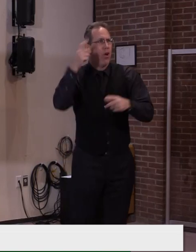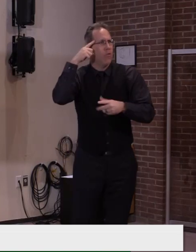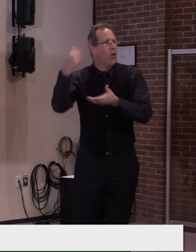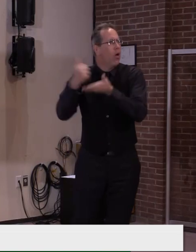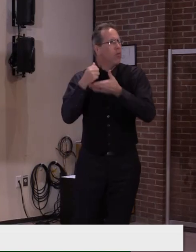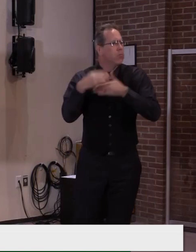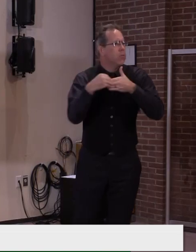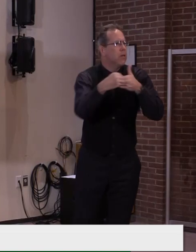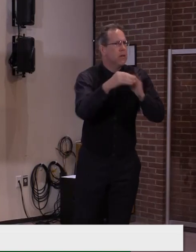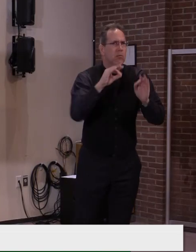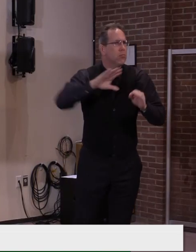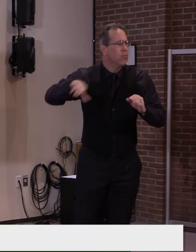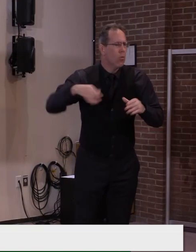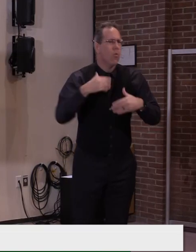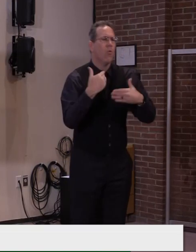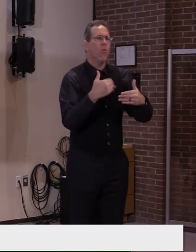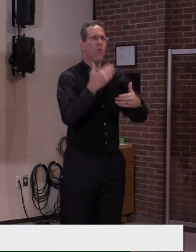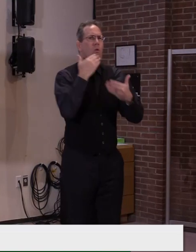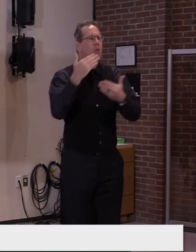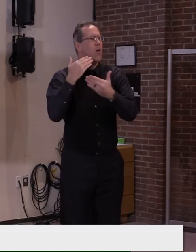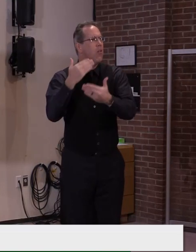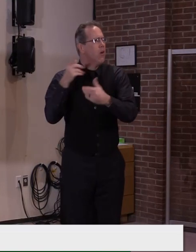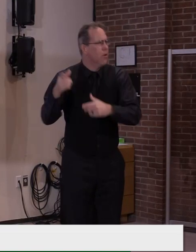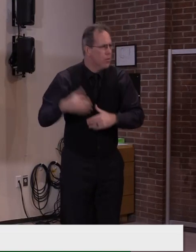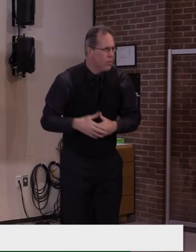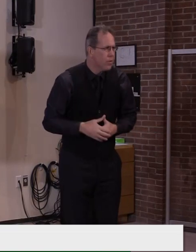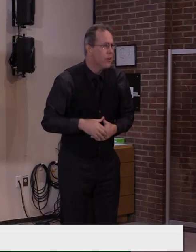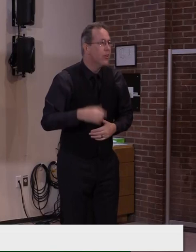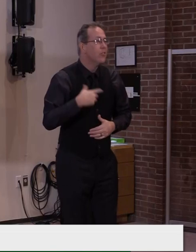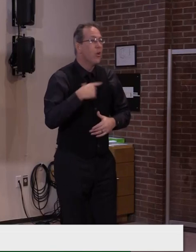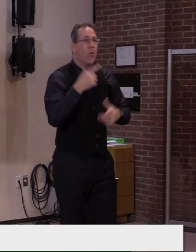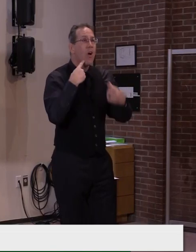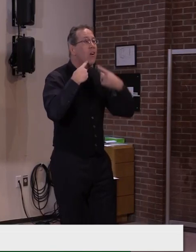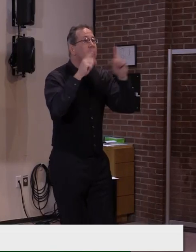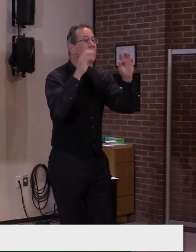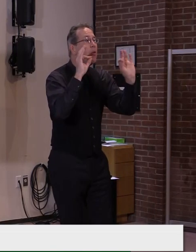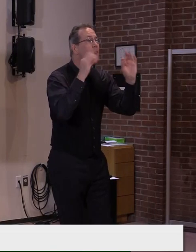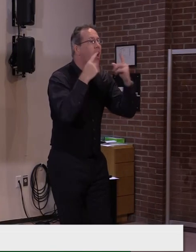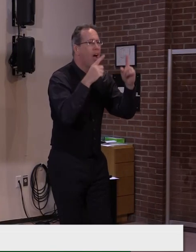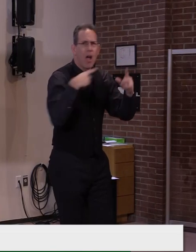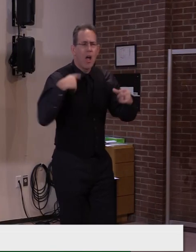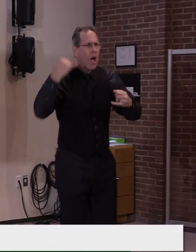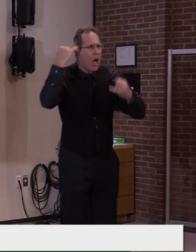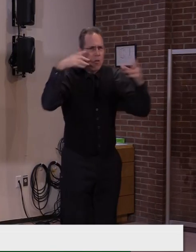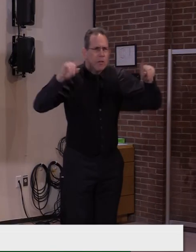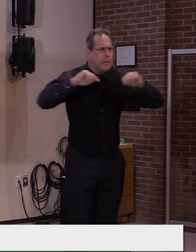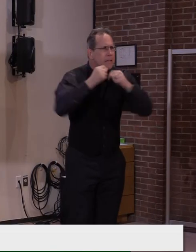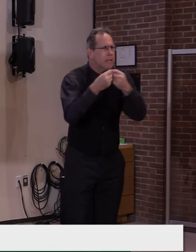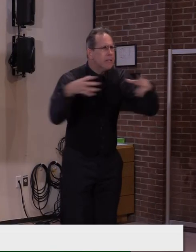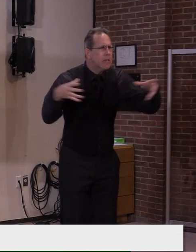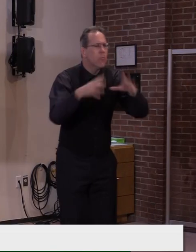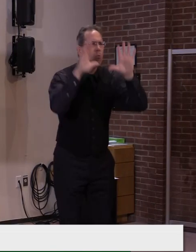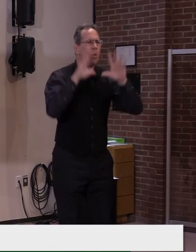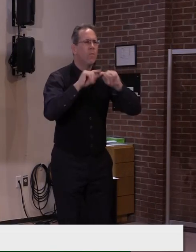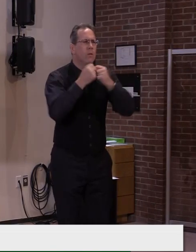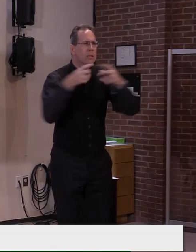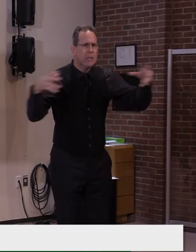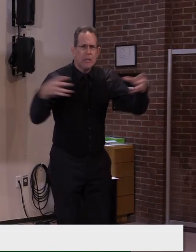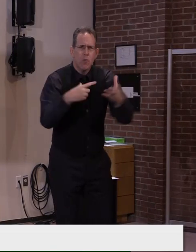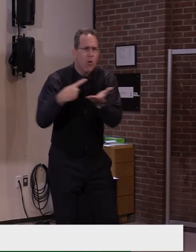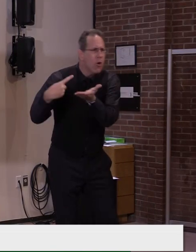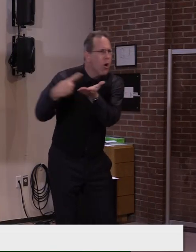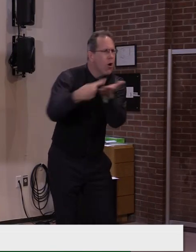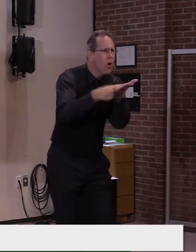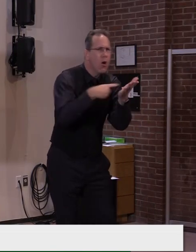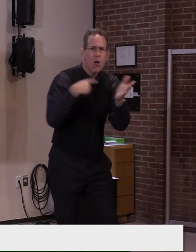deep into every plan brought forward, asked the pertinent questions, the right questions, sometimes ones that